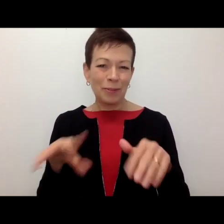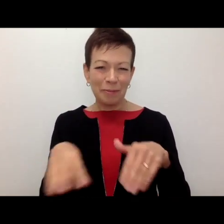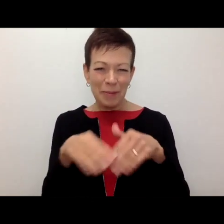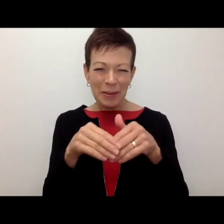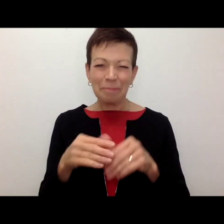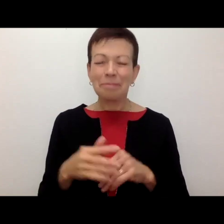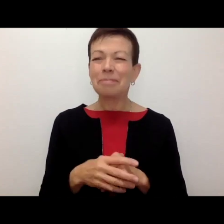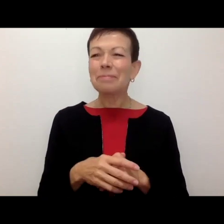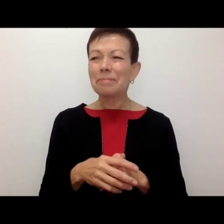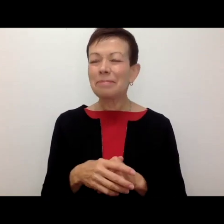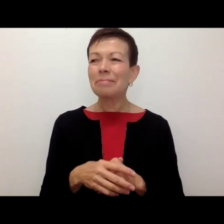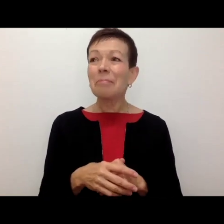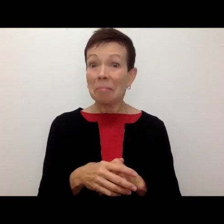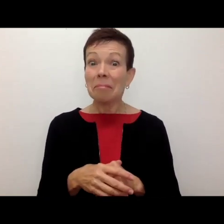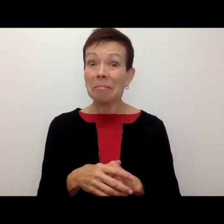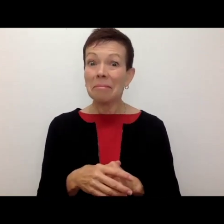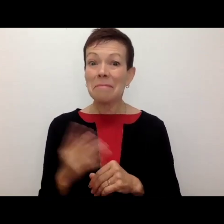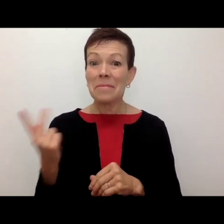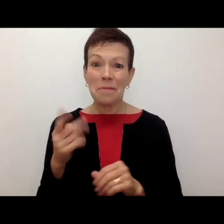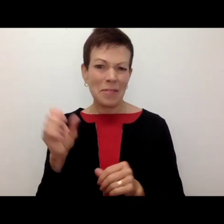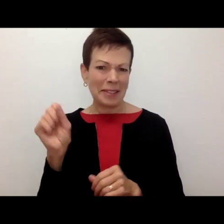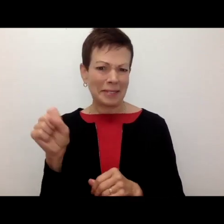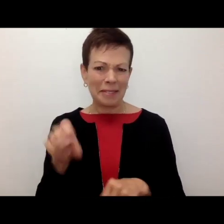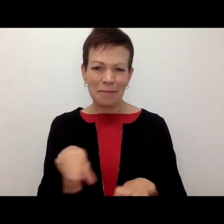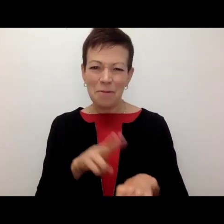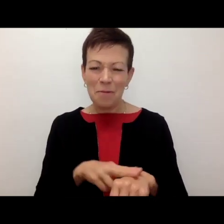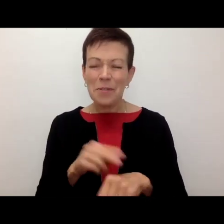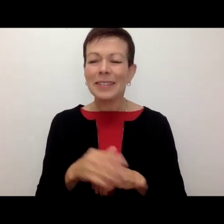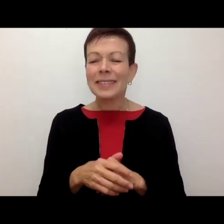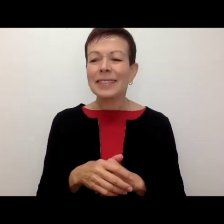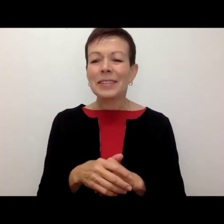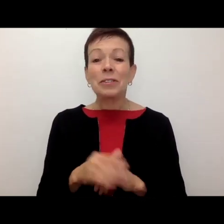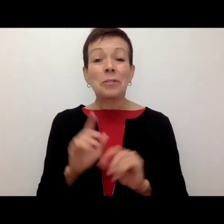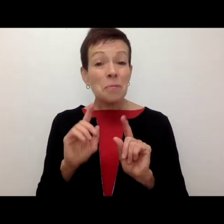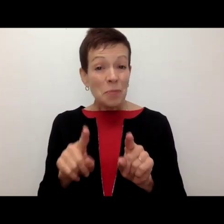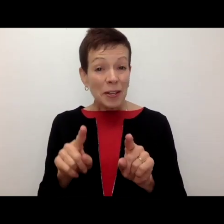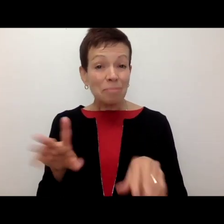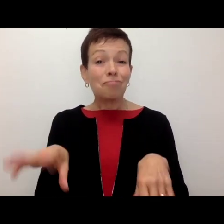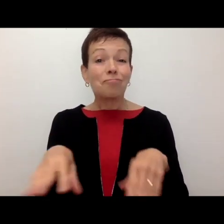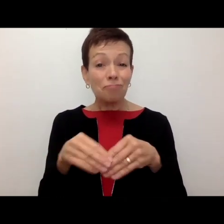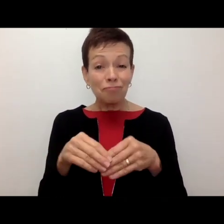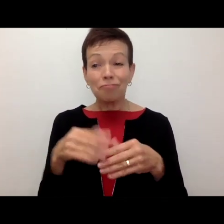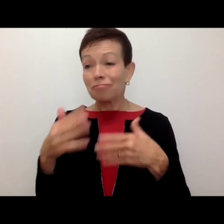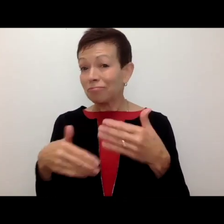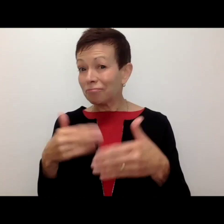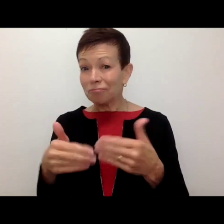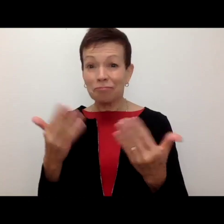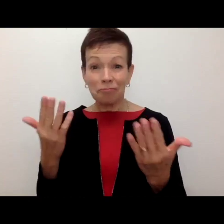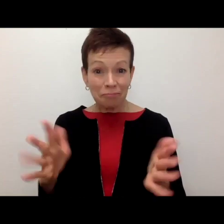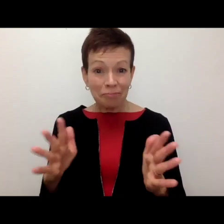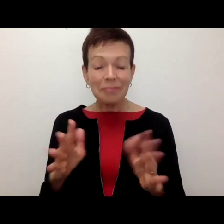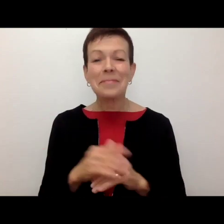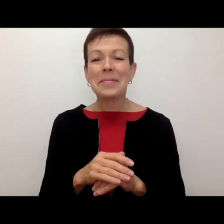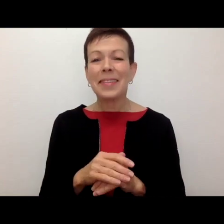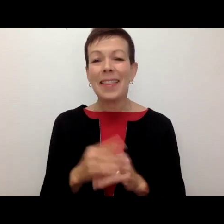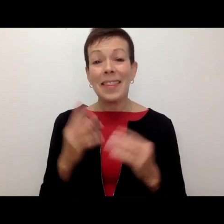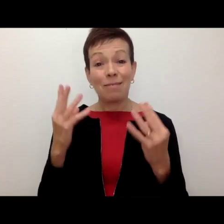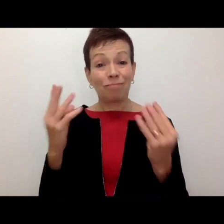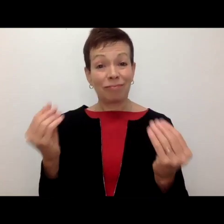first wedding ceremony. And we said, yes, of course. The wedding took place, and